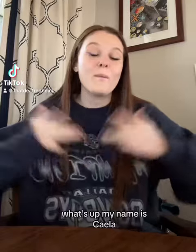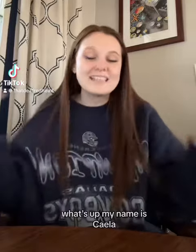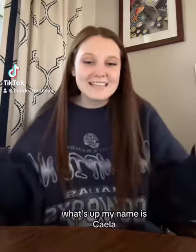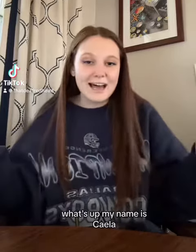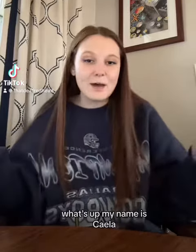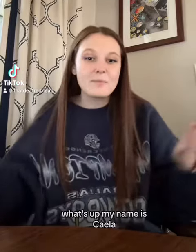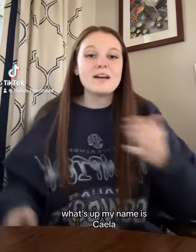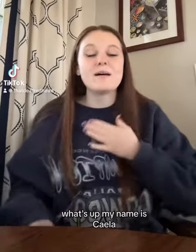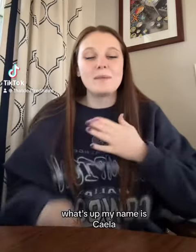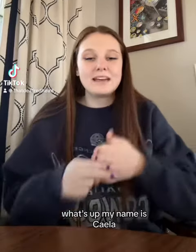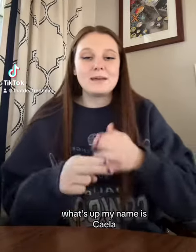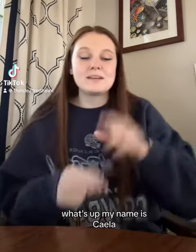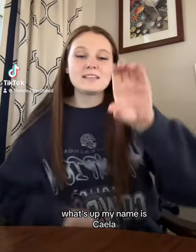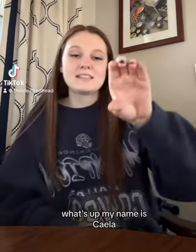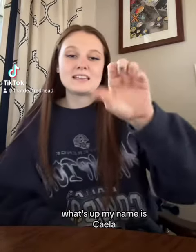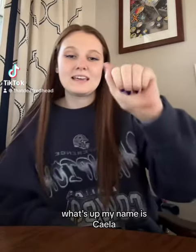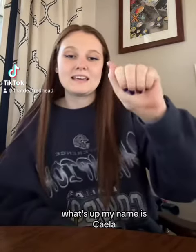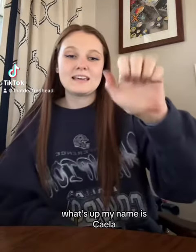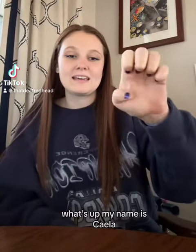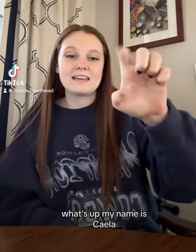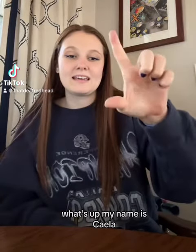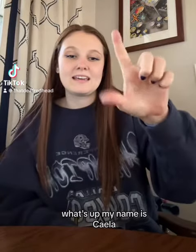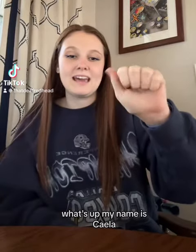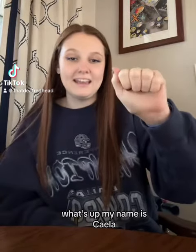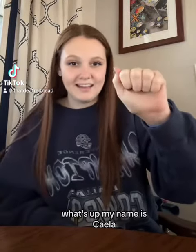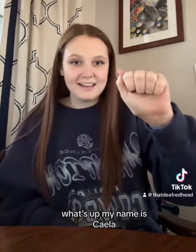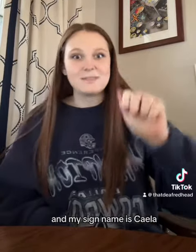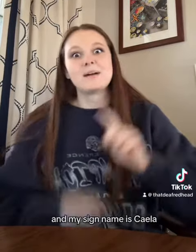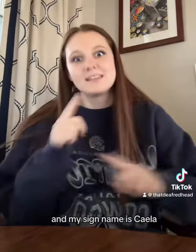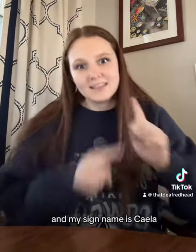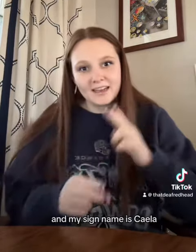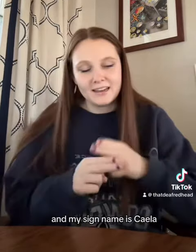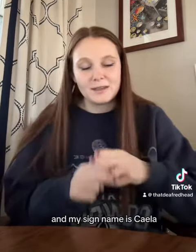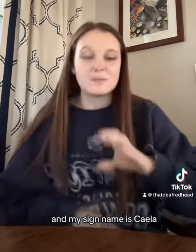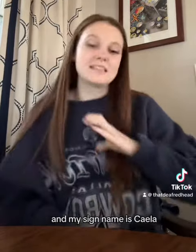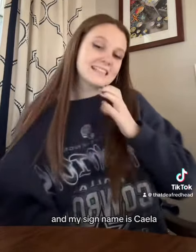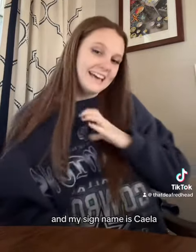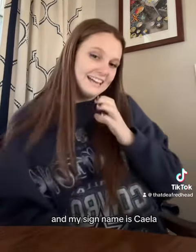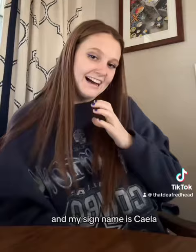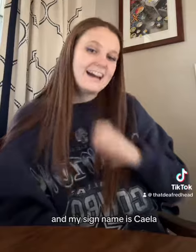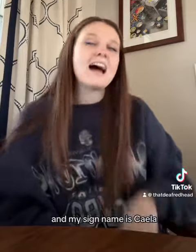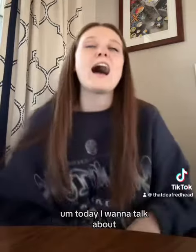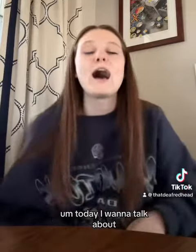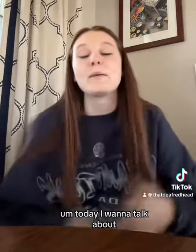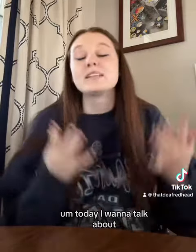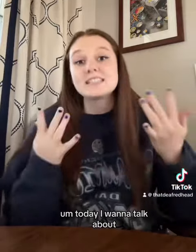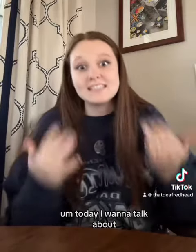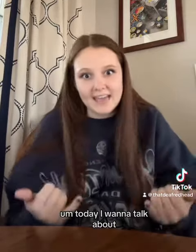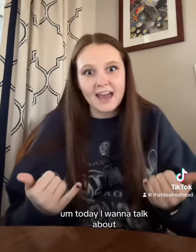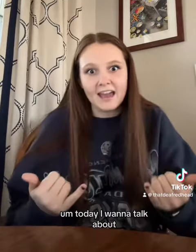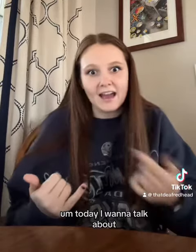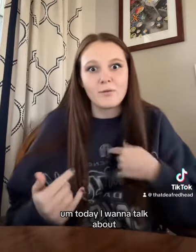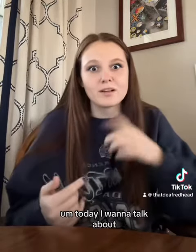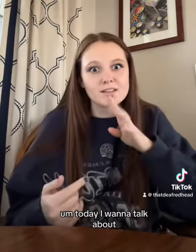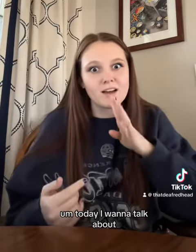What's up? My name is Caela and my sign name is Caela. Today I want to talk